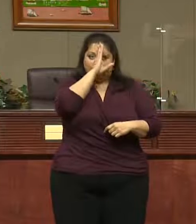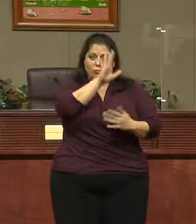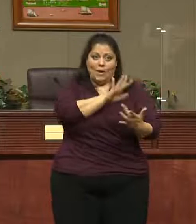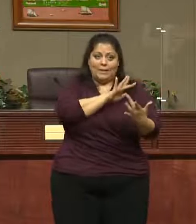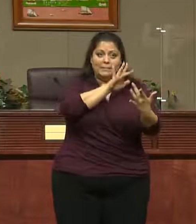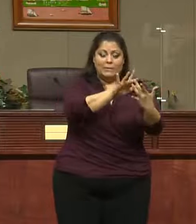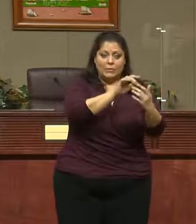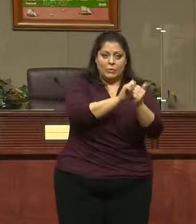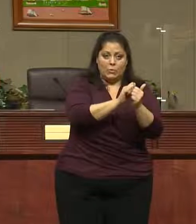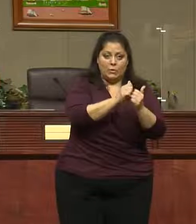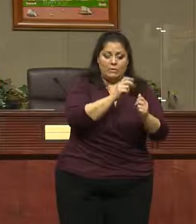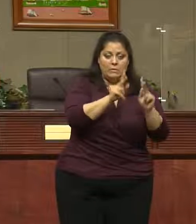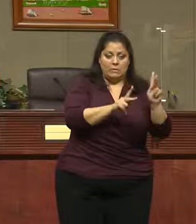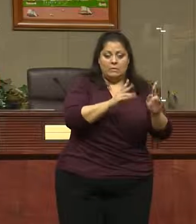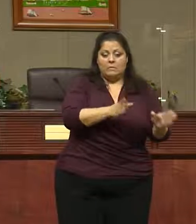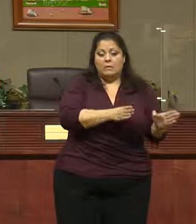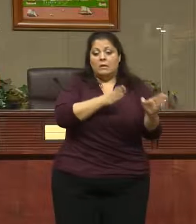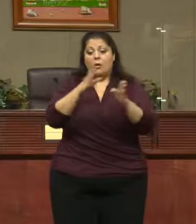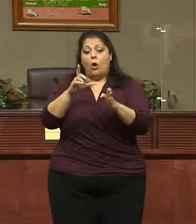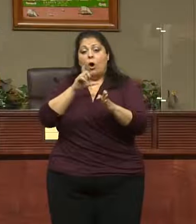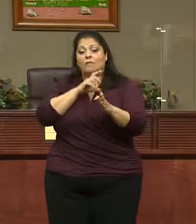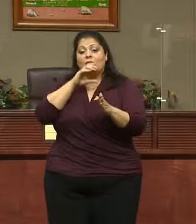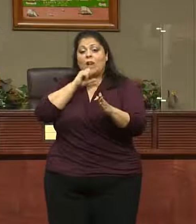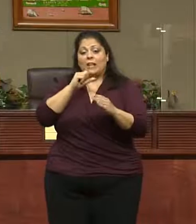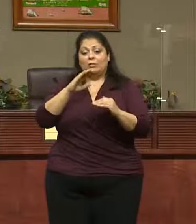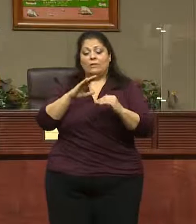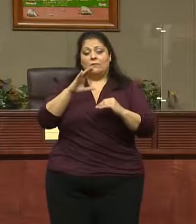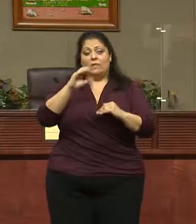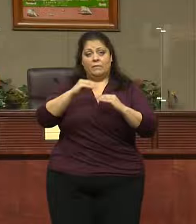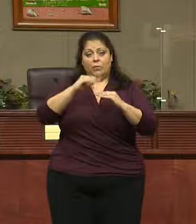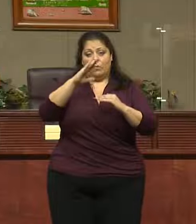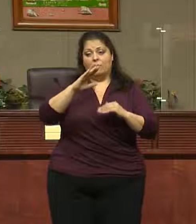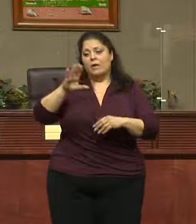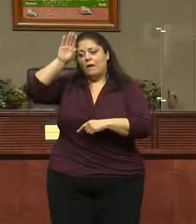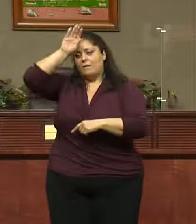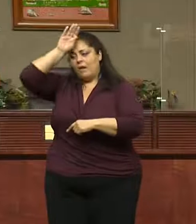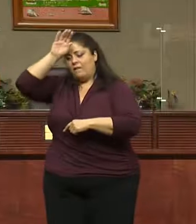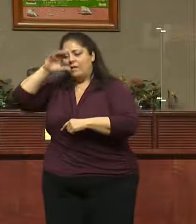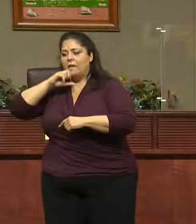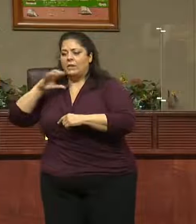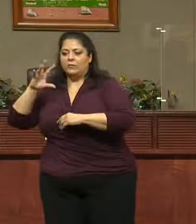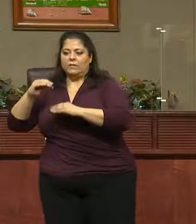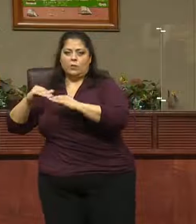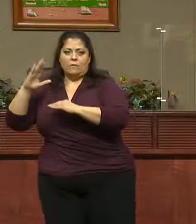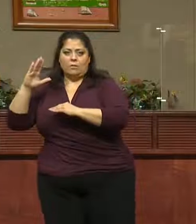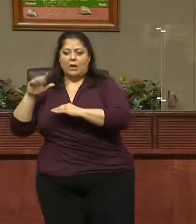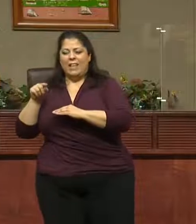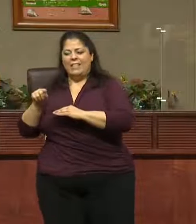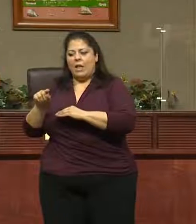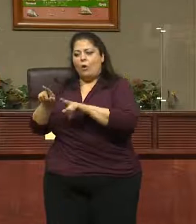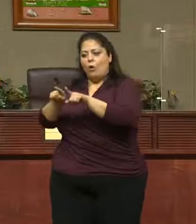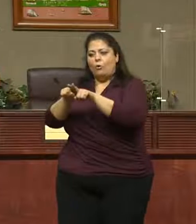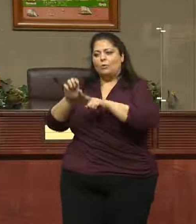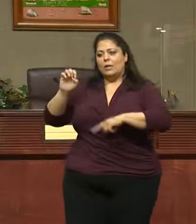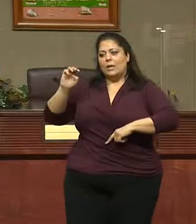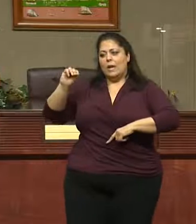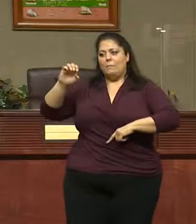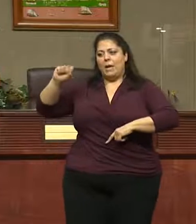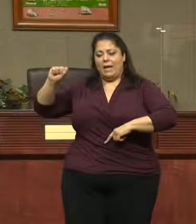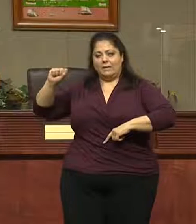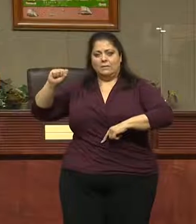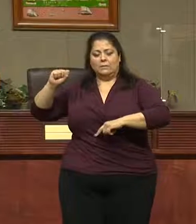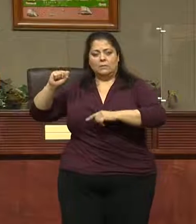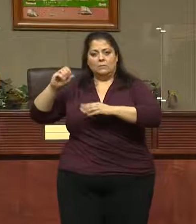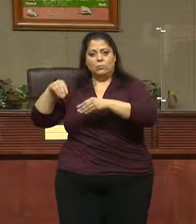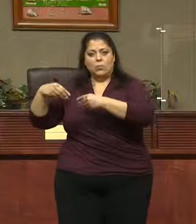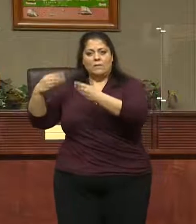law enforcement over 50, and also for firefighters. But the firefighters are EMS providers, also certified